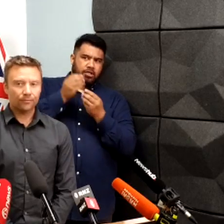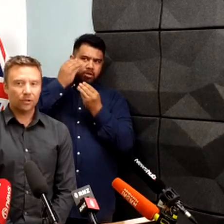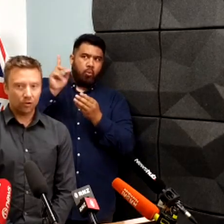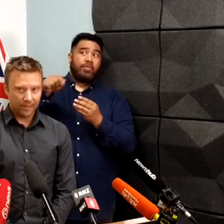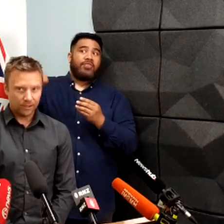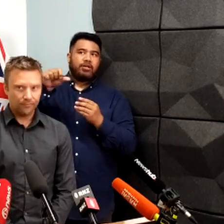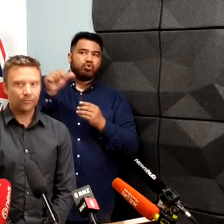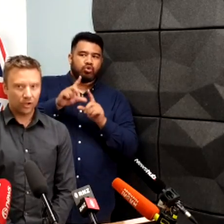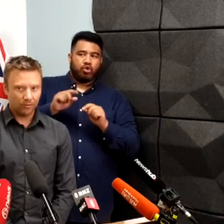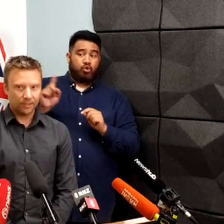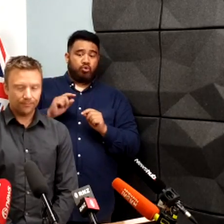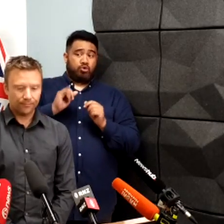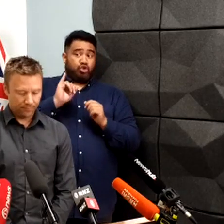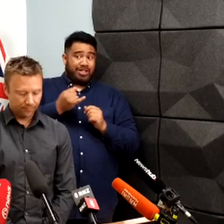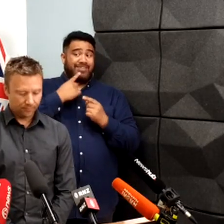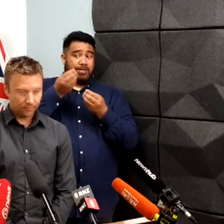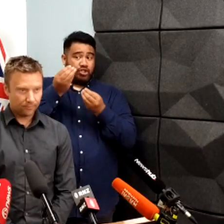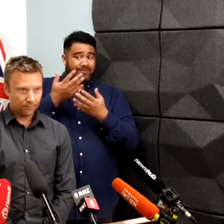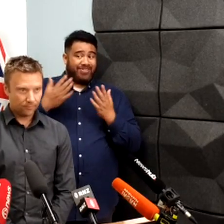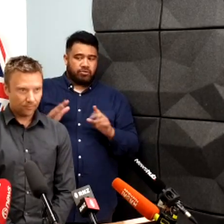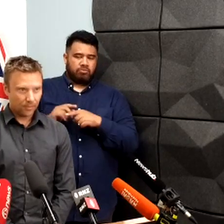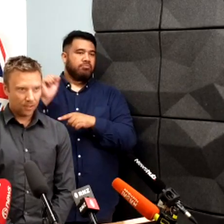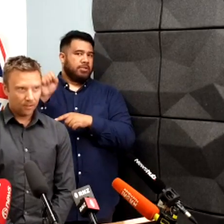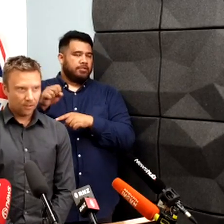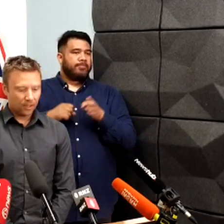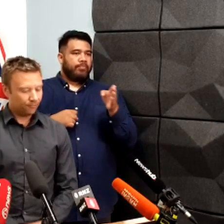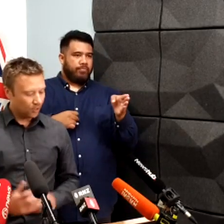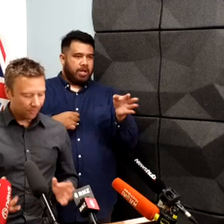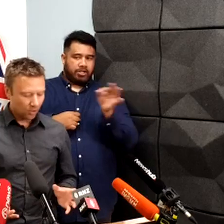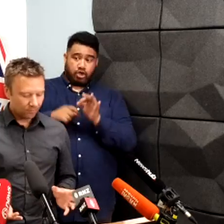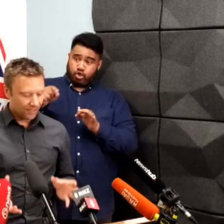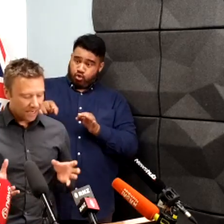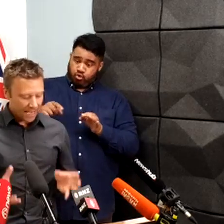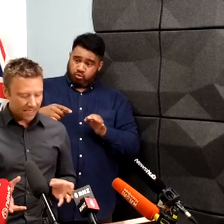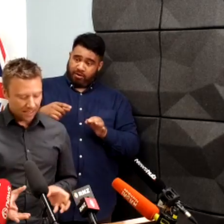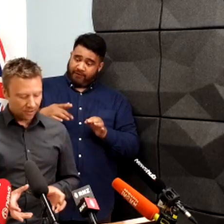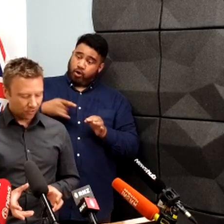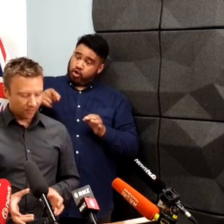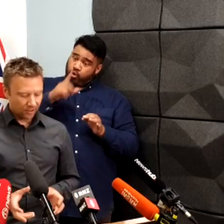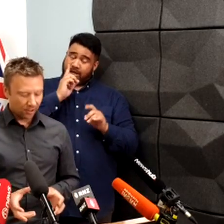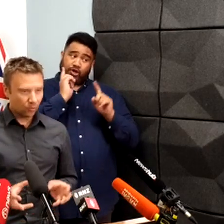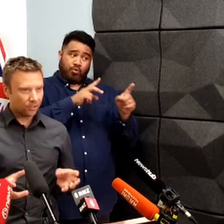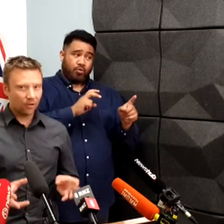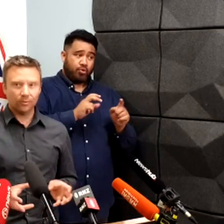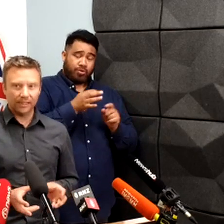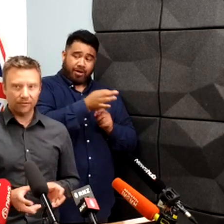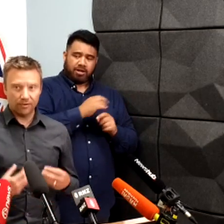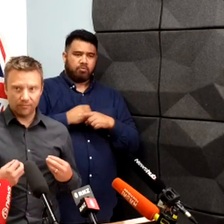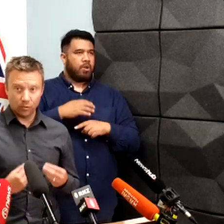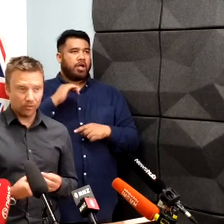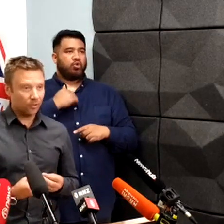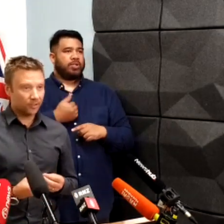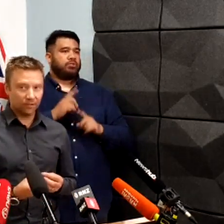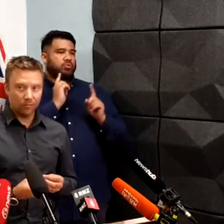a straight information exchange? Correct. Would you go to the island tomorrow? I'm not in any need to travel to the island. We do not